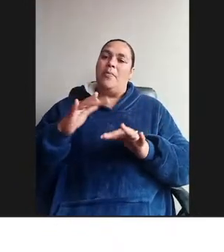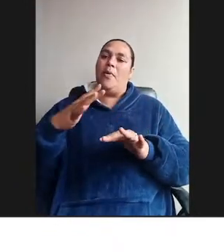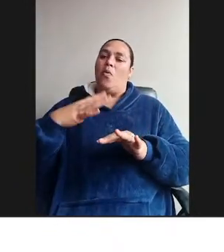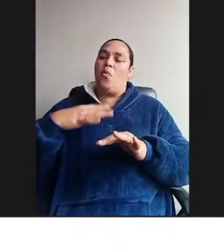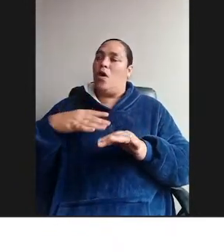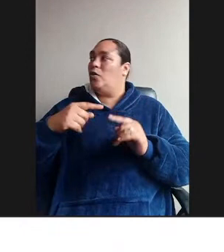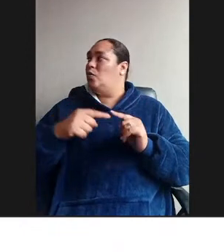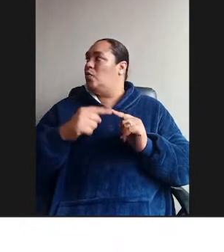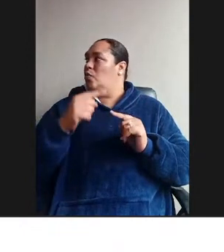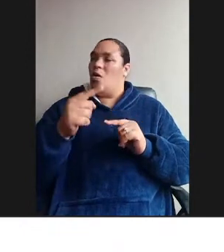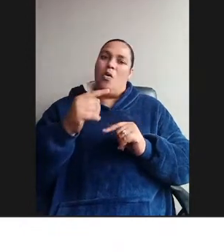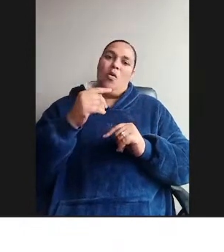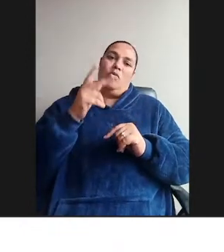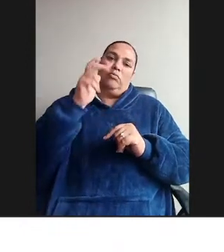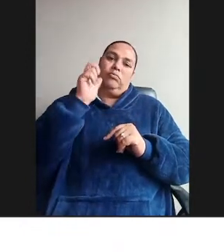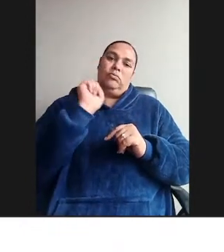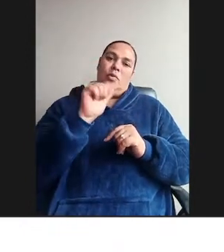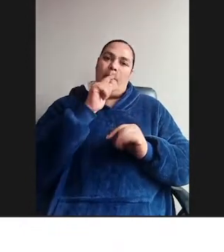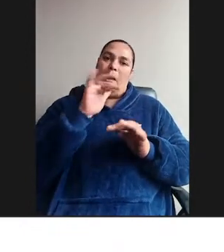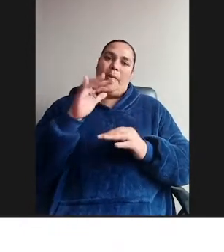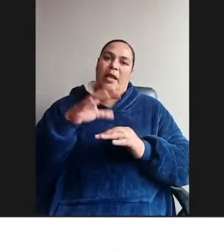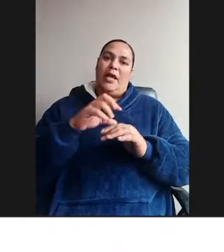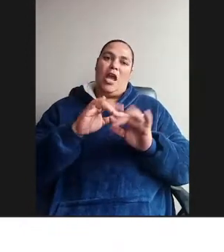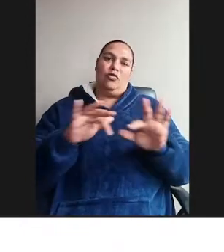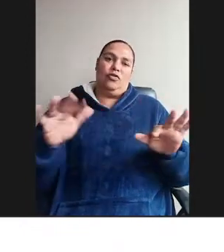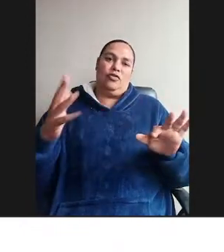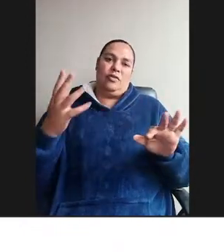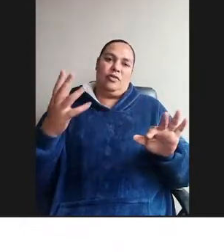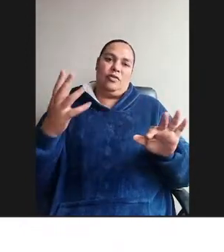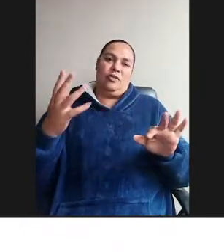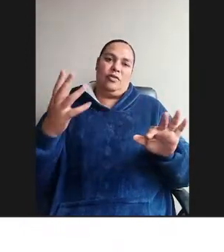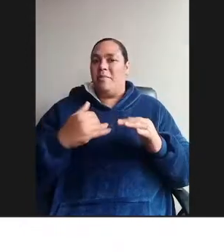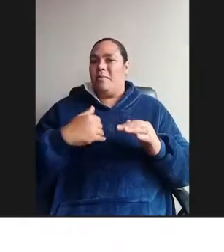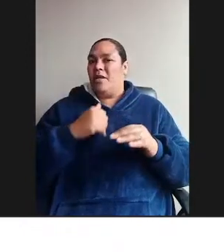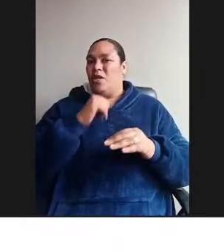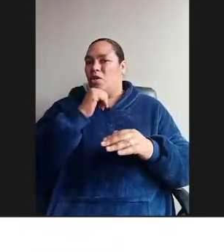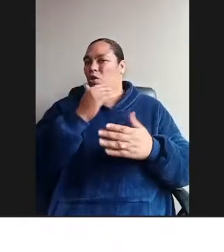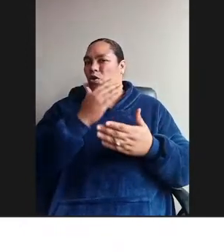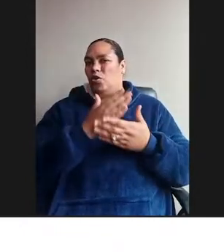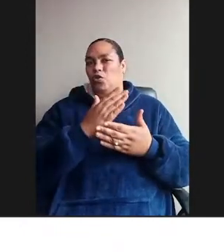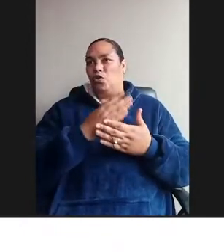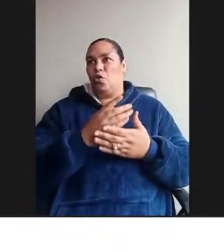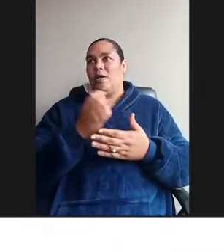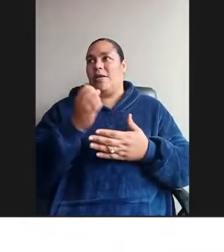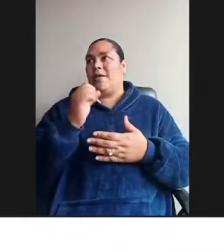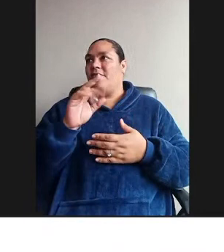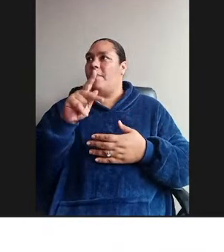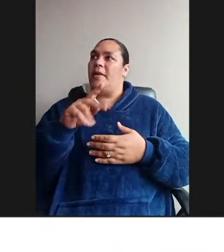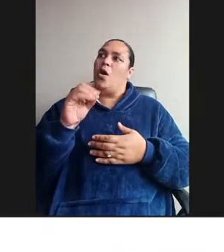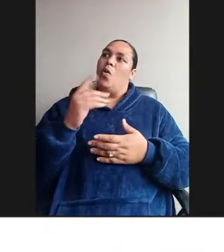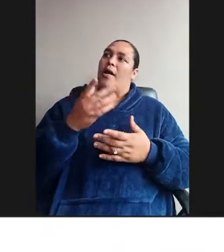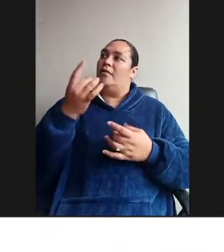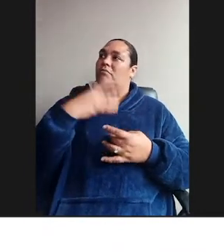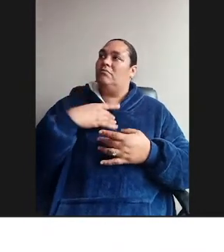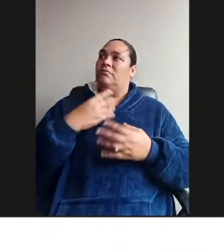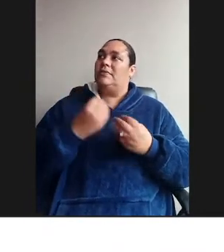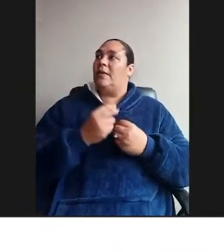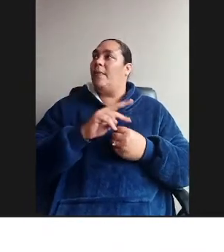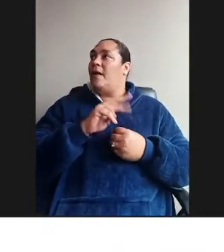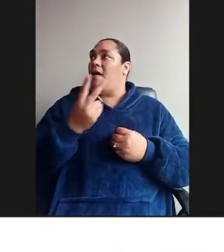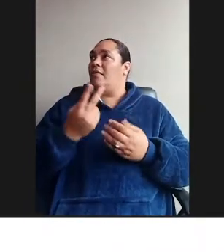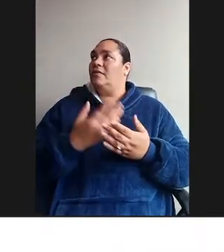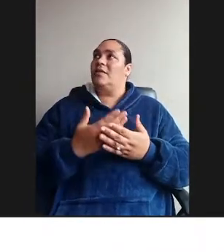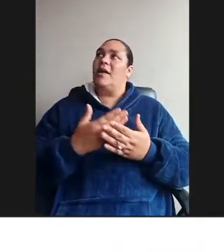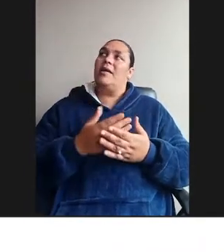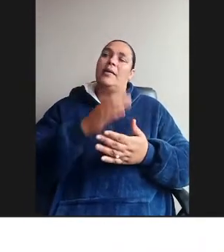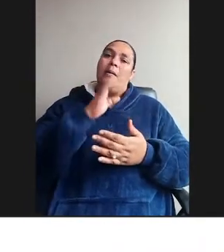those public outreaches. I'm just not quite sure, unless PO can convince me otherwise, that in terms of